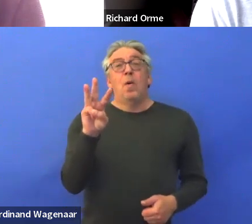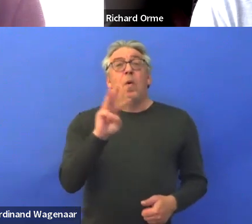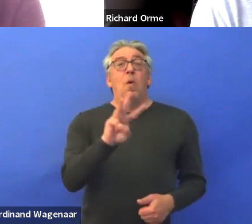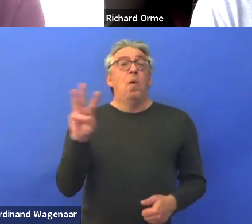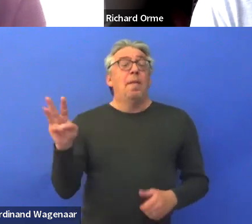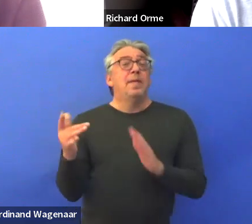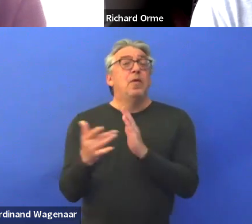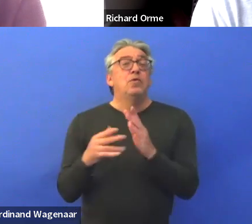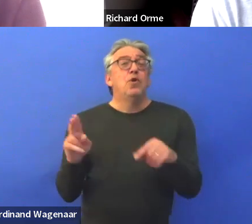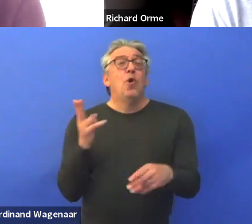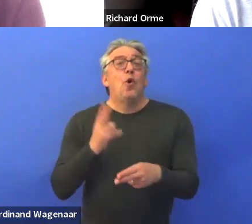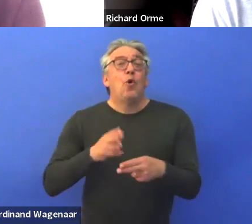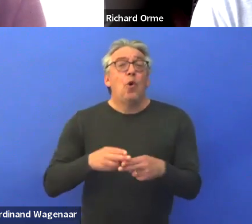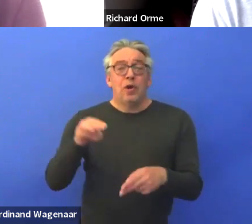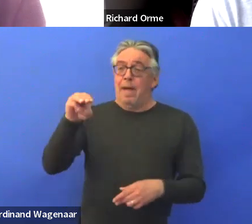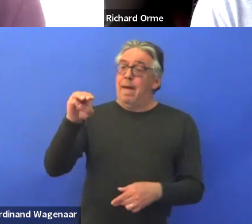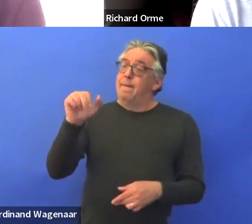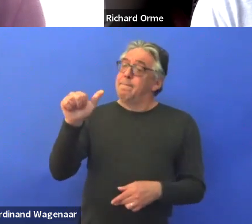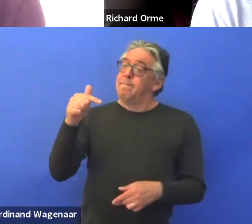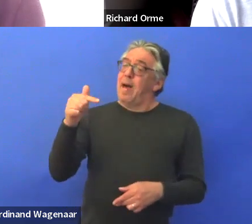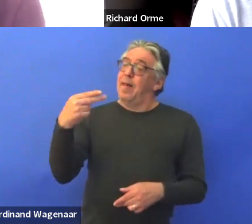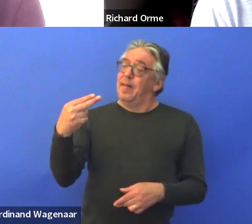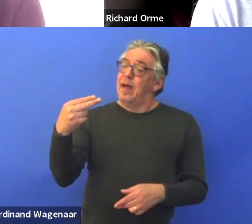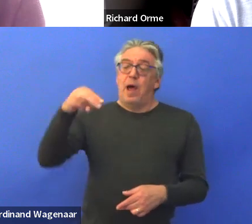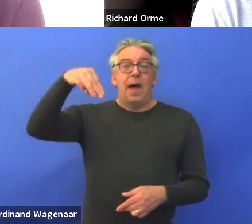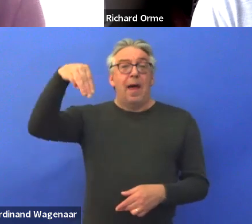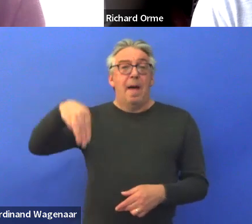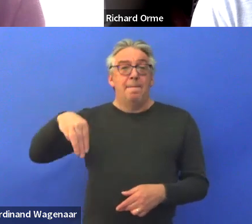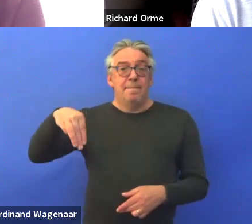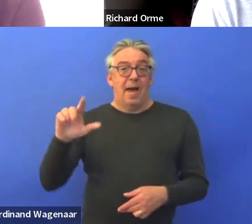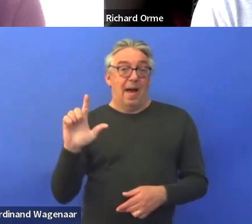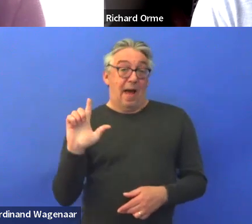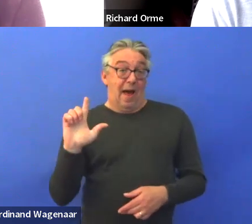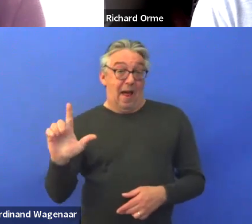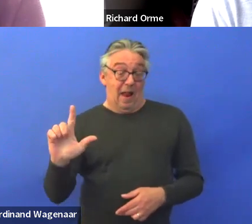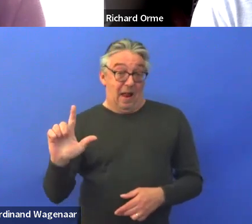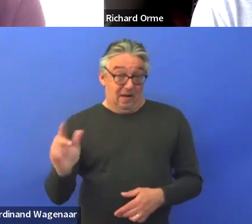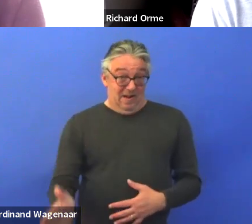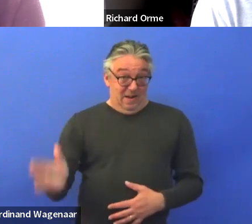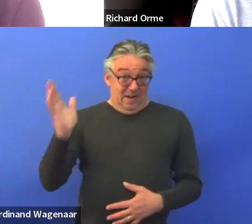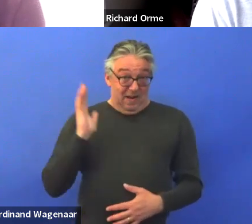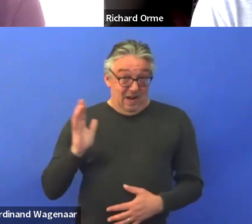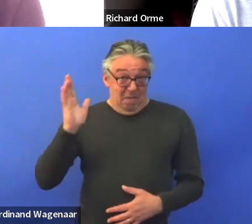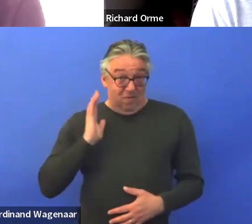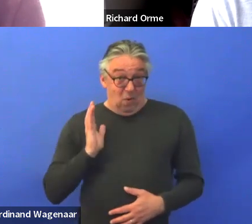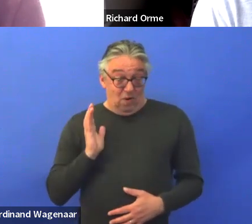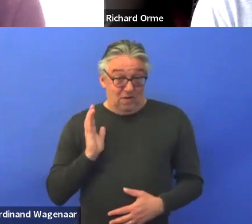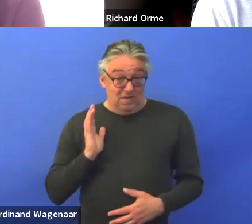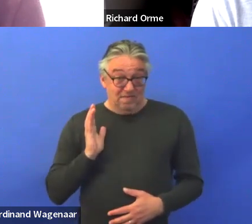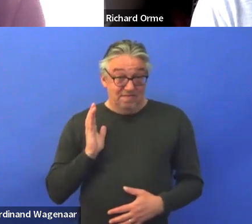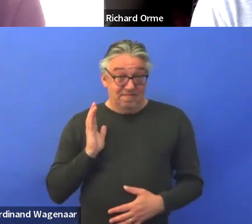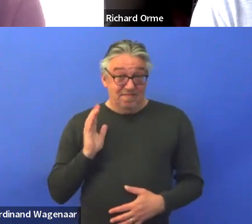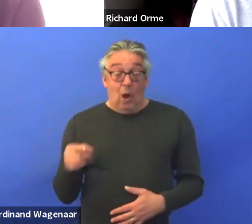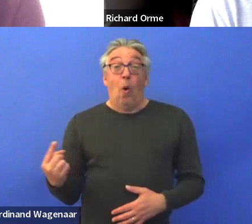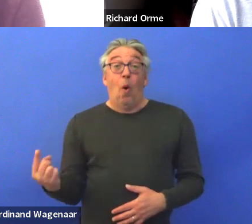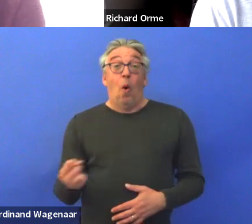So it used to be that mathematics in a digital publication was just an image of the mathematics